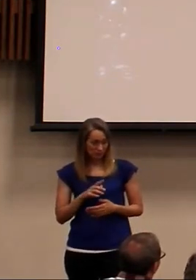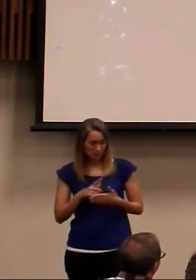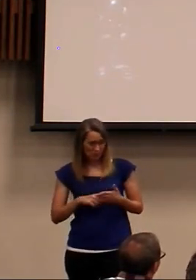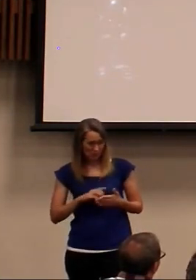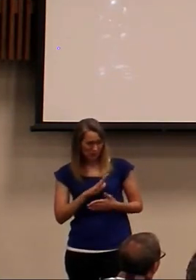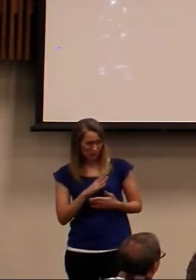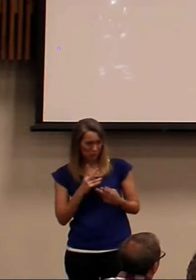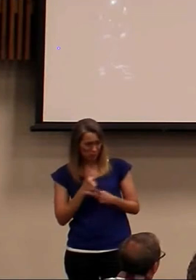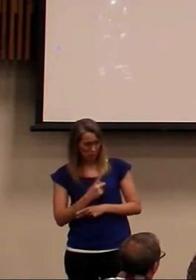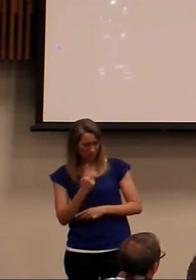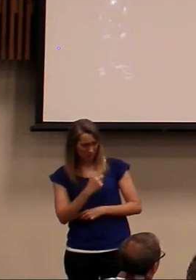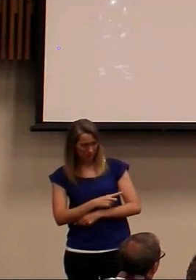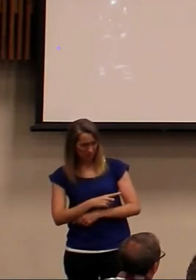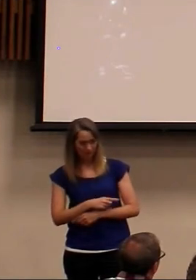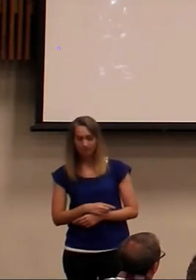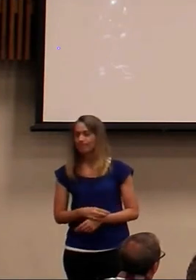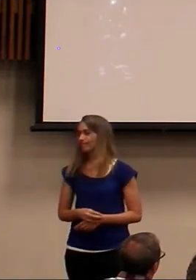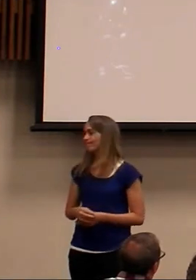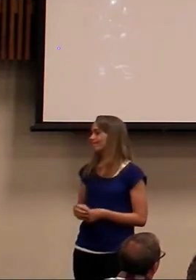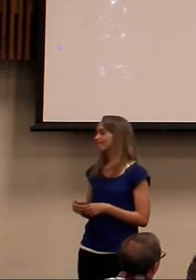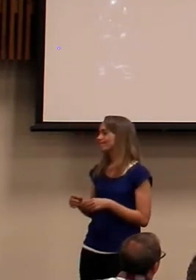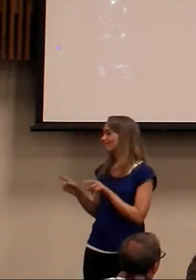And he said, "Same day."